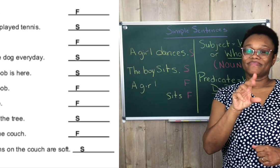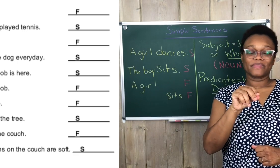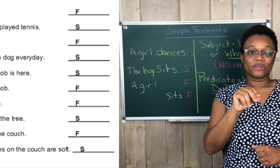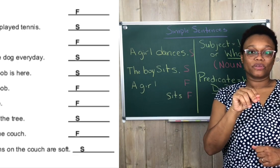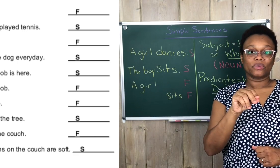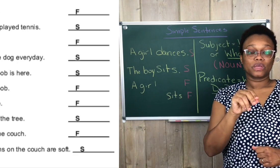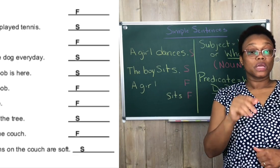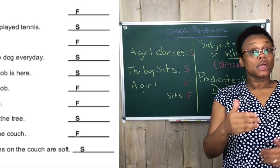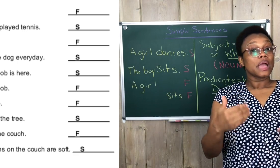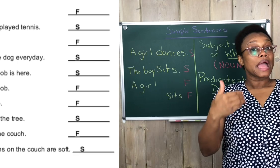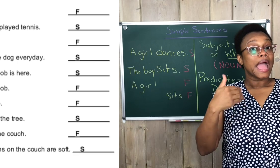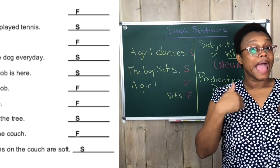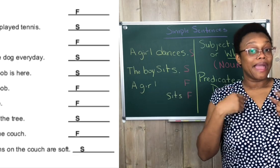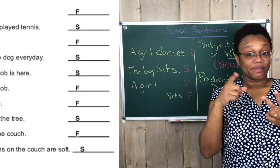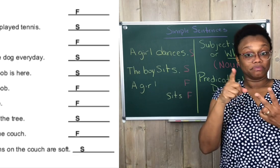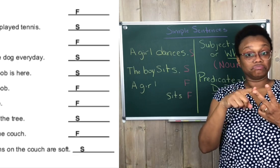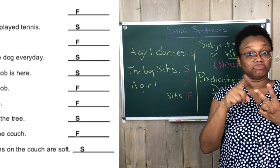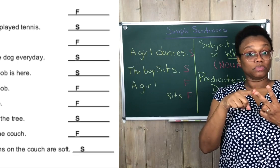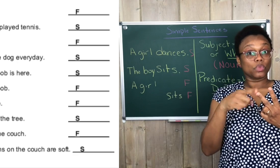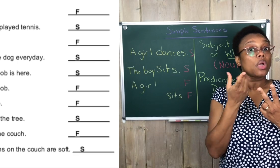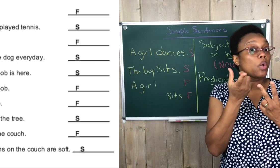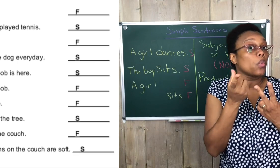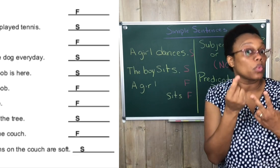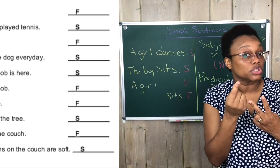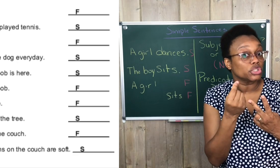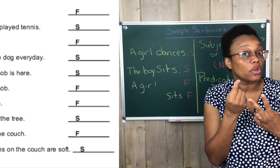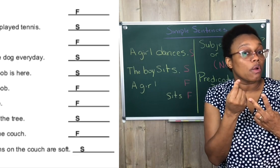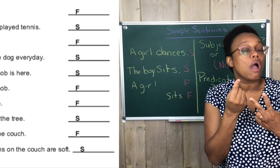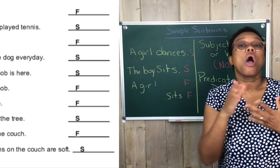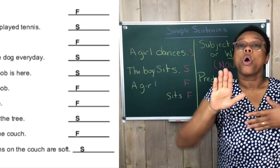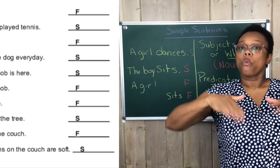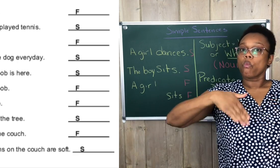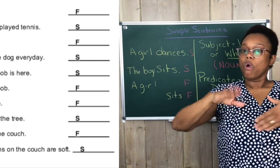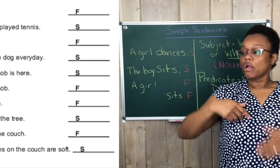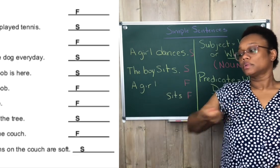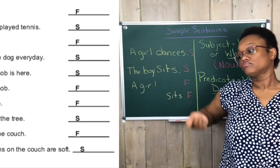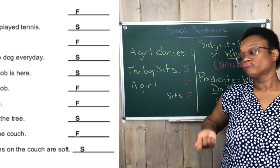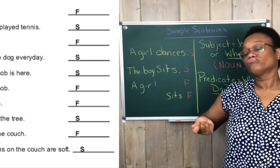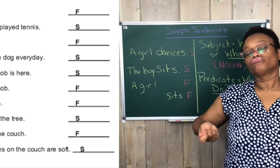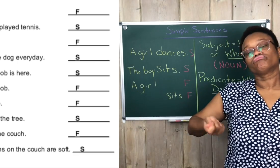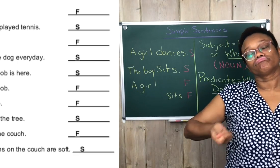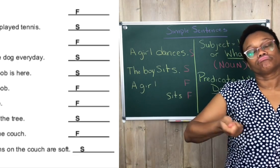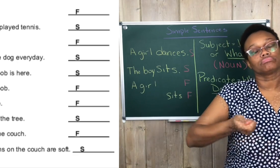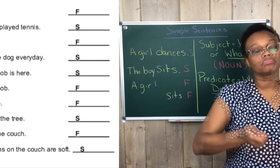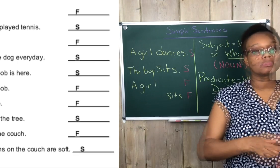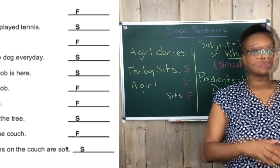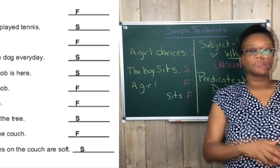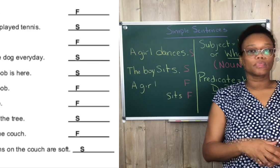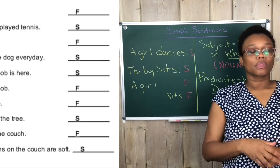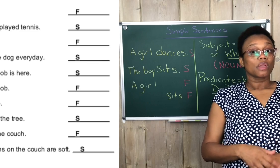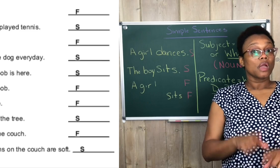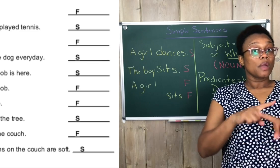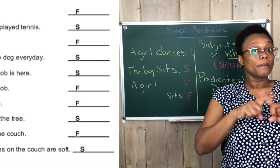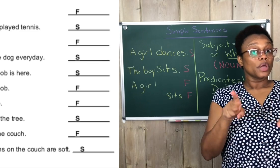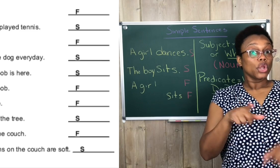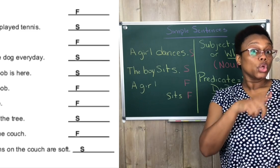No, it is not a sentence. It has the what do, walking the dog,